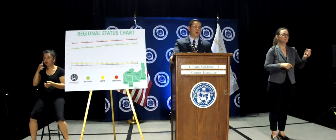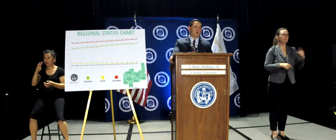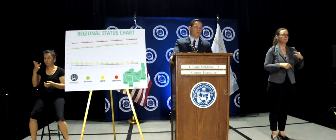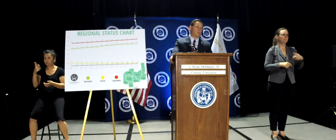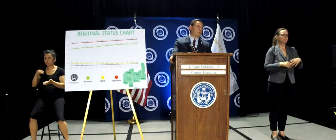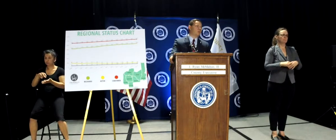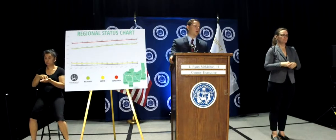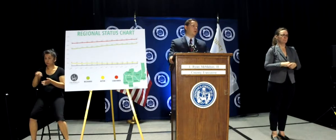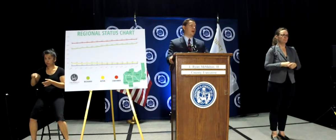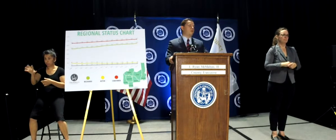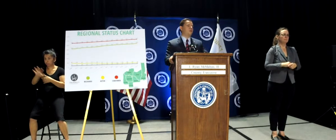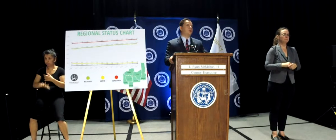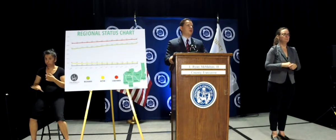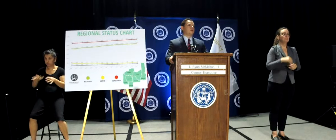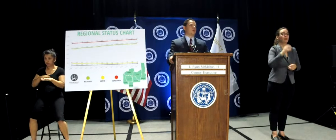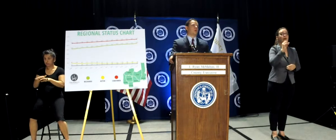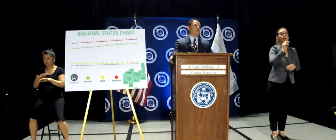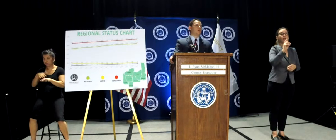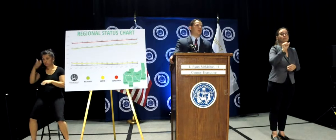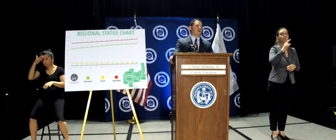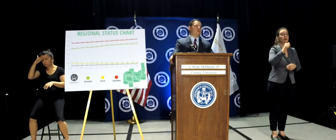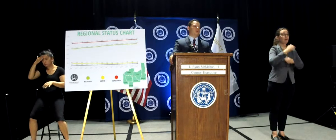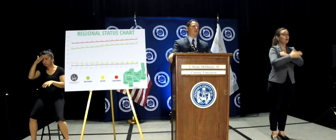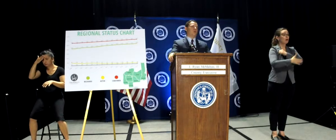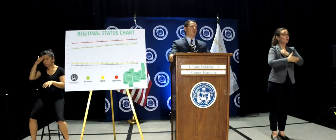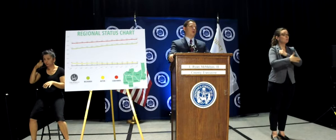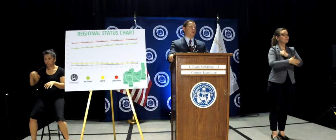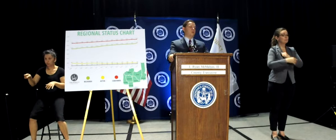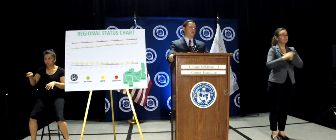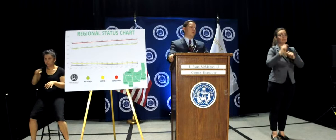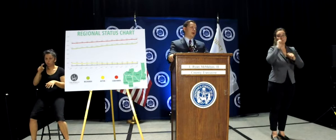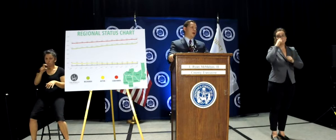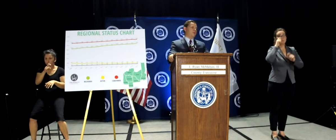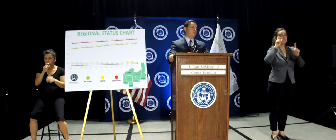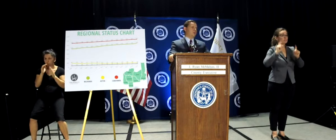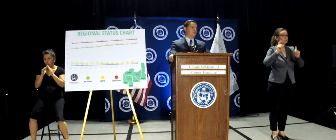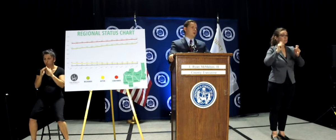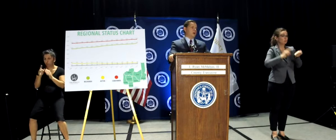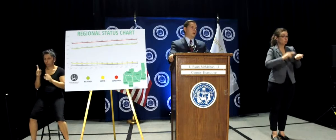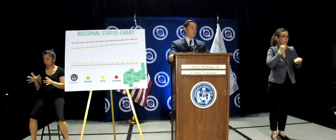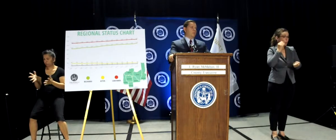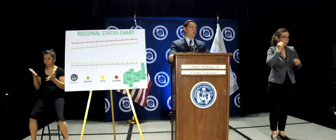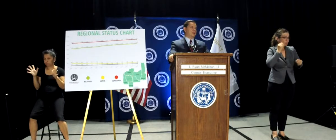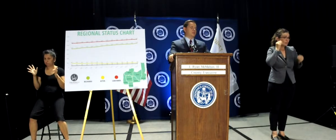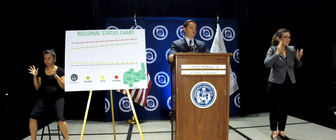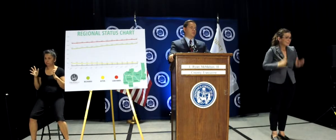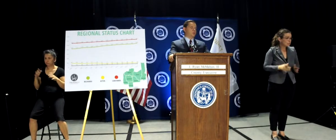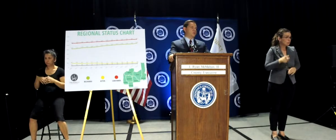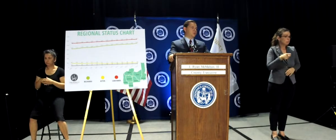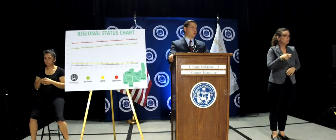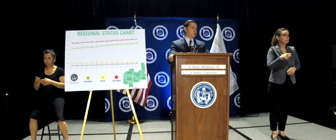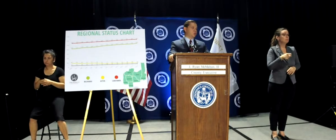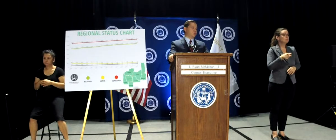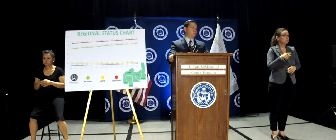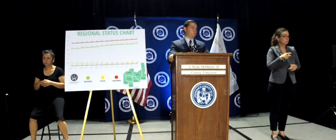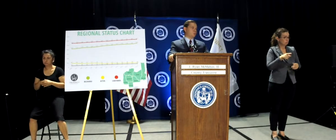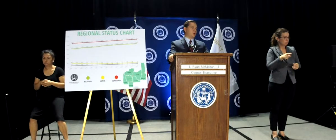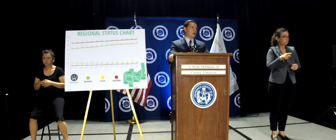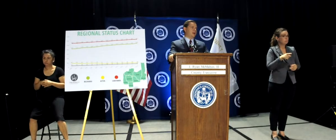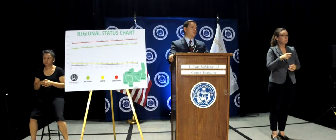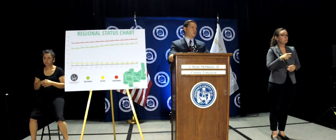No. You have nursing home workers, you have elective